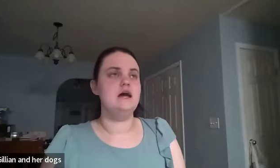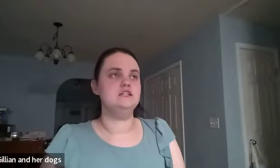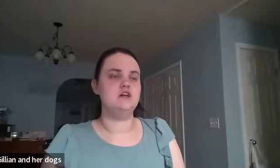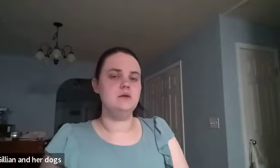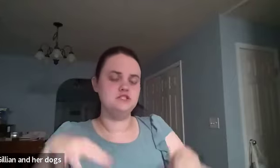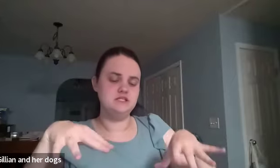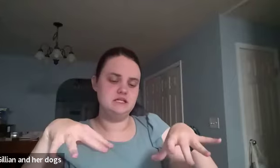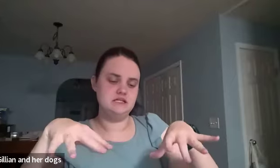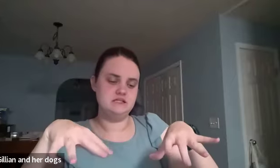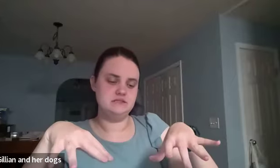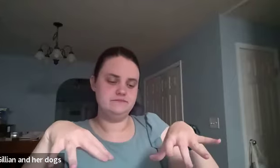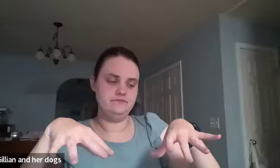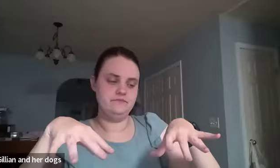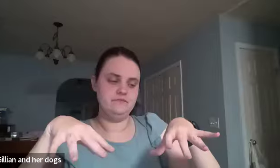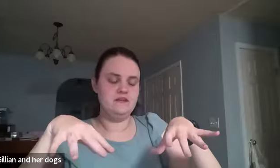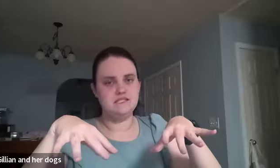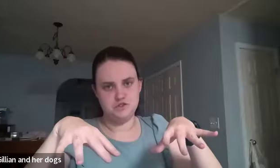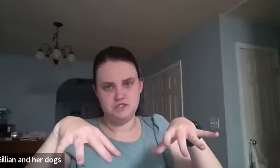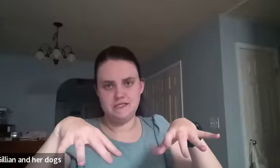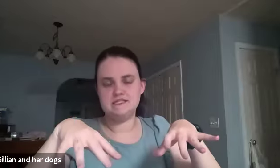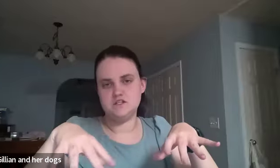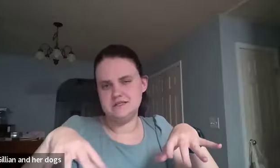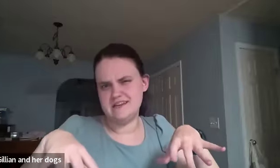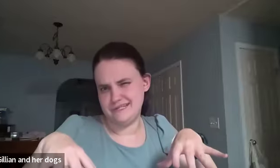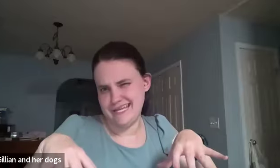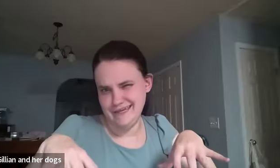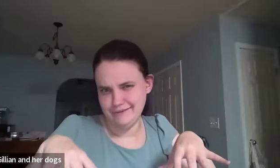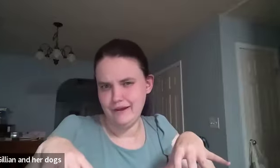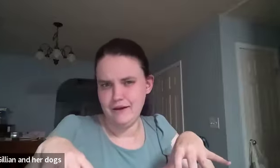An adoption is it's interesting because it's also the sign for take.